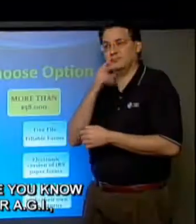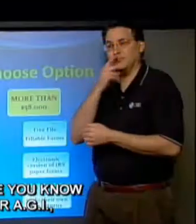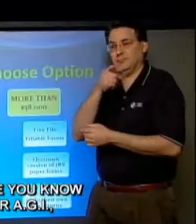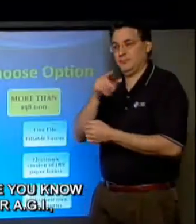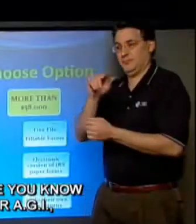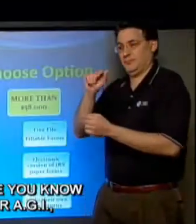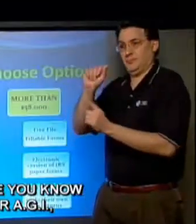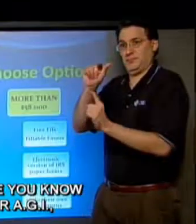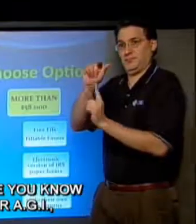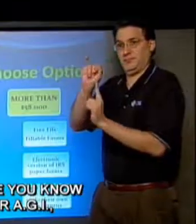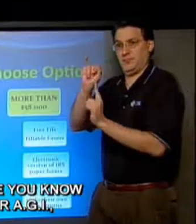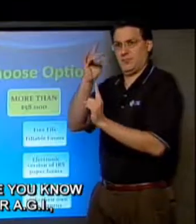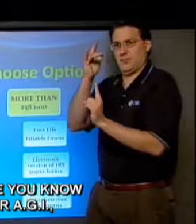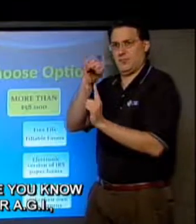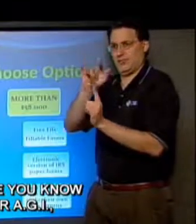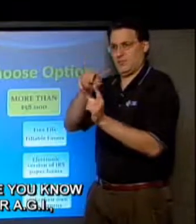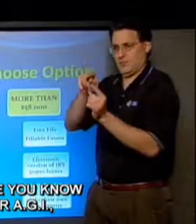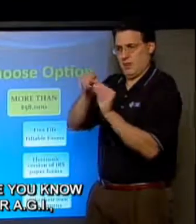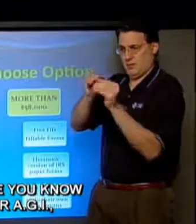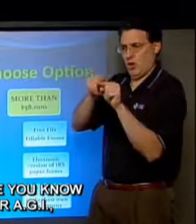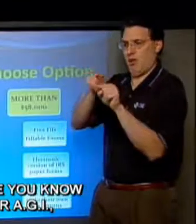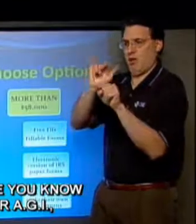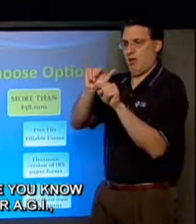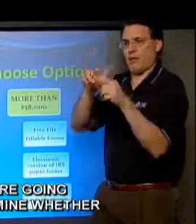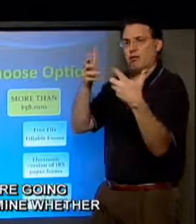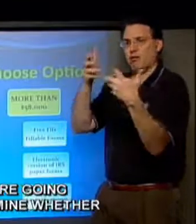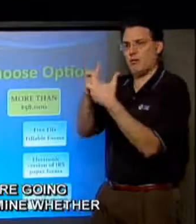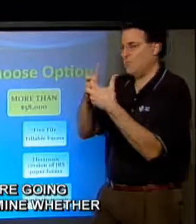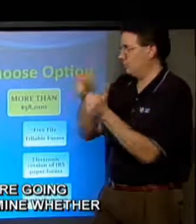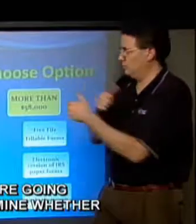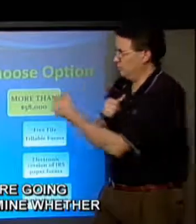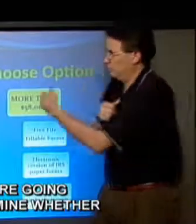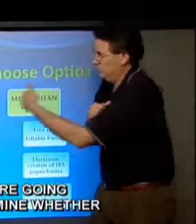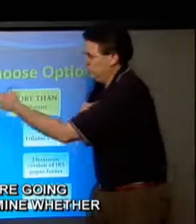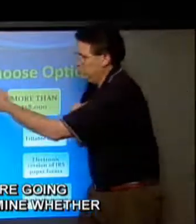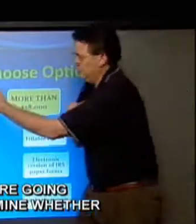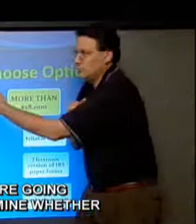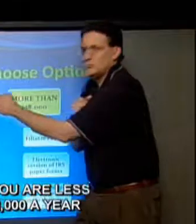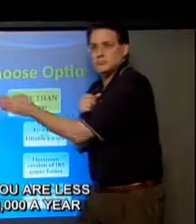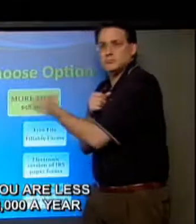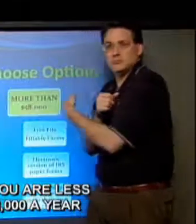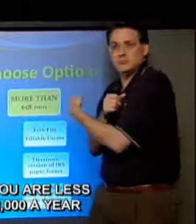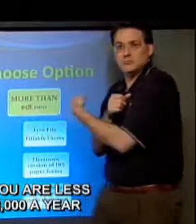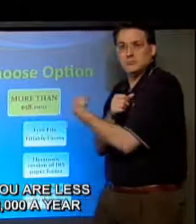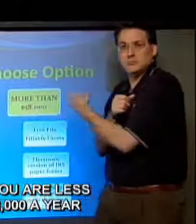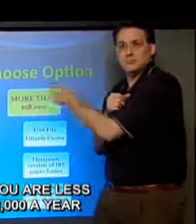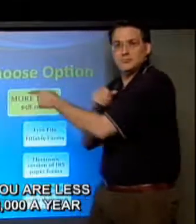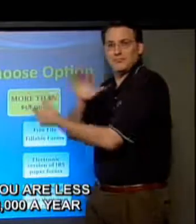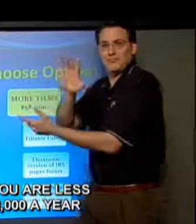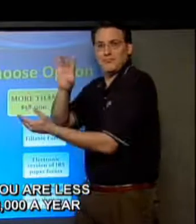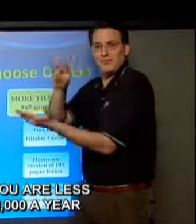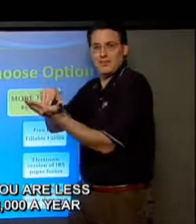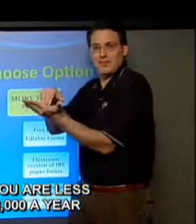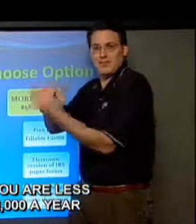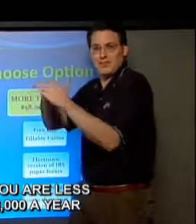So once you know your AGI, you're going to determine whether or not you're less than $58,000 a